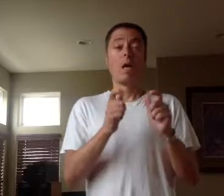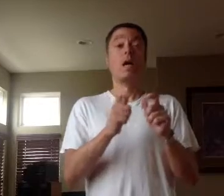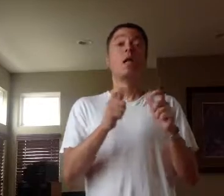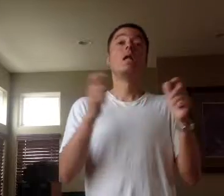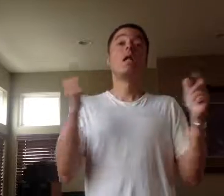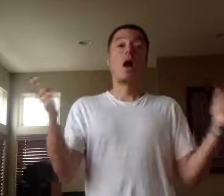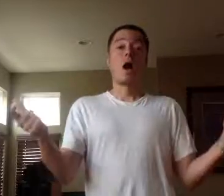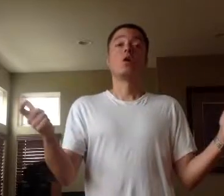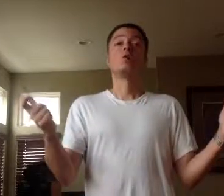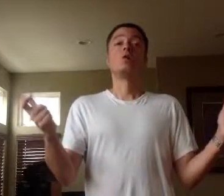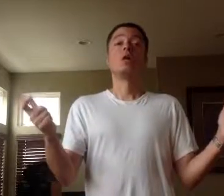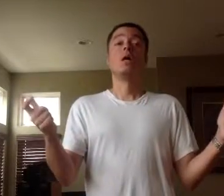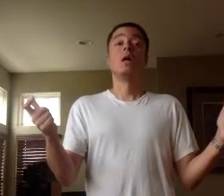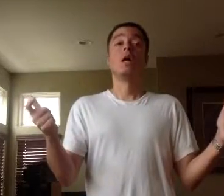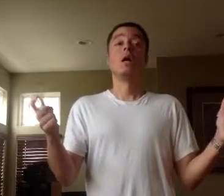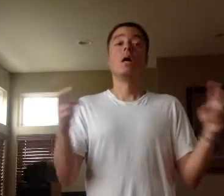large, very,